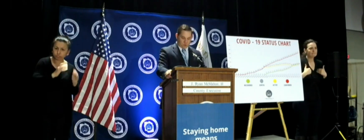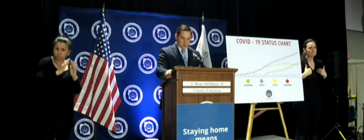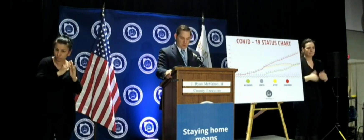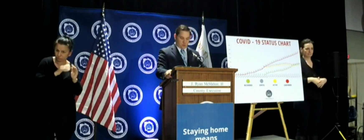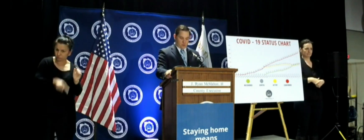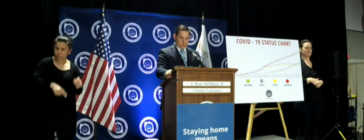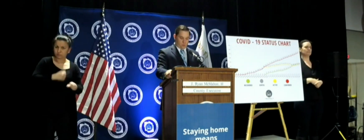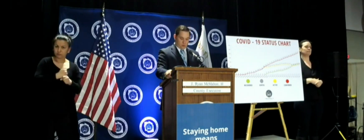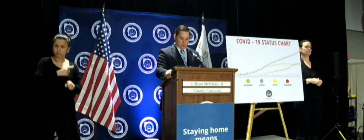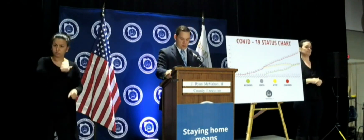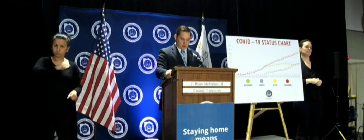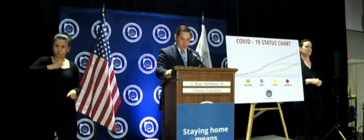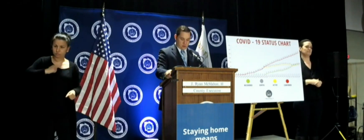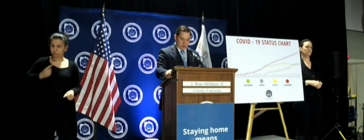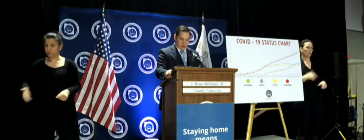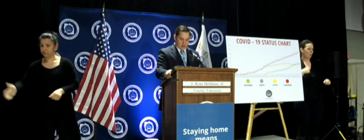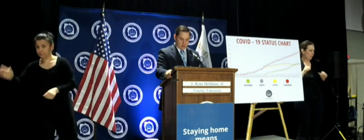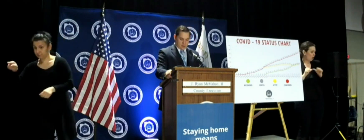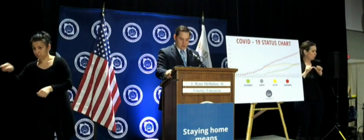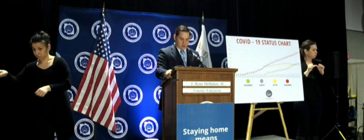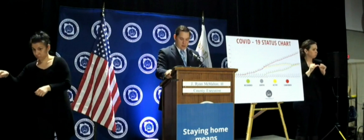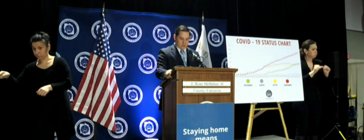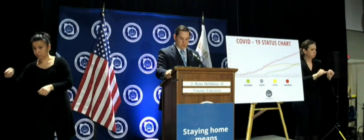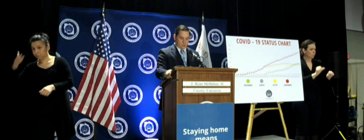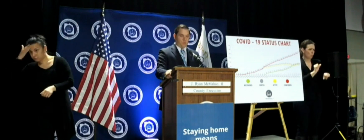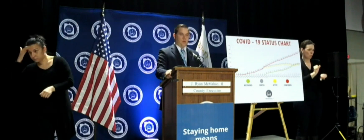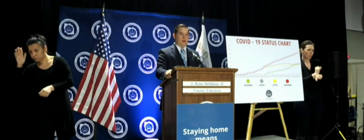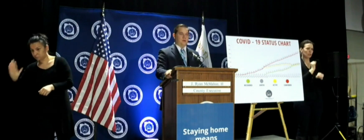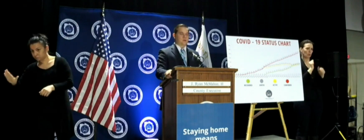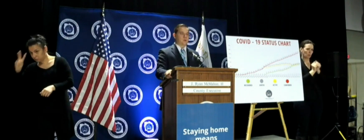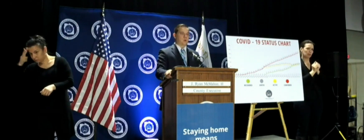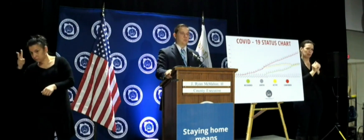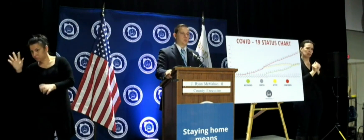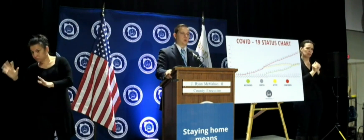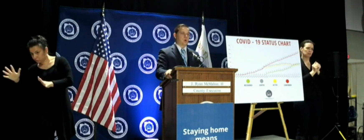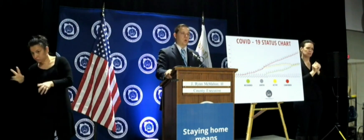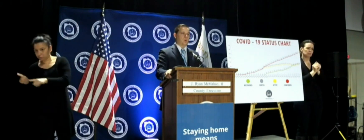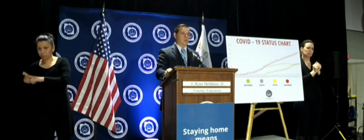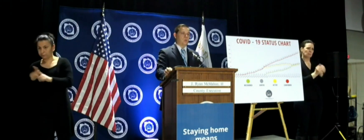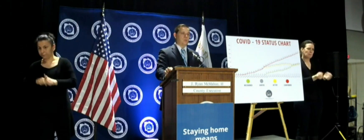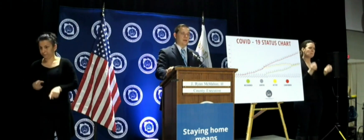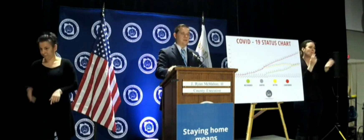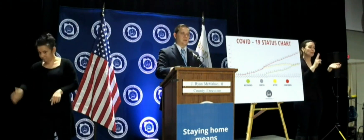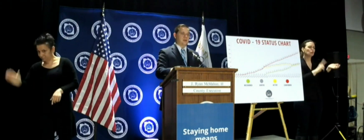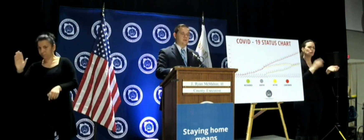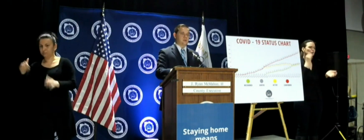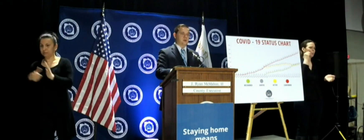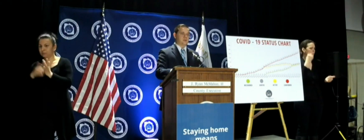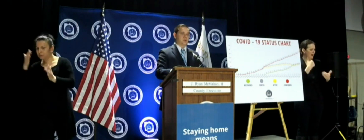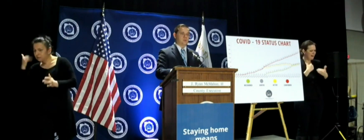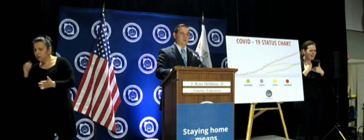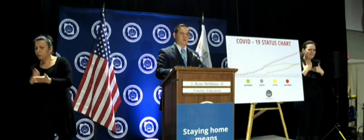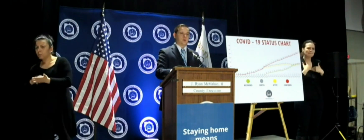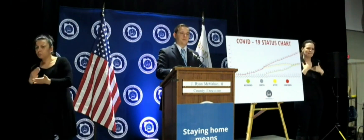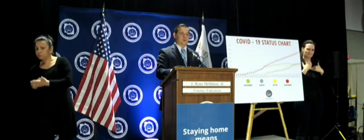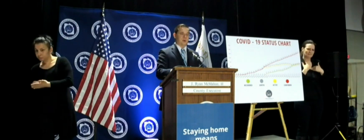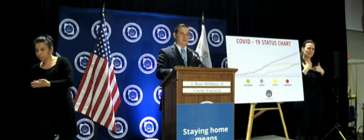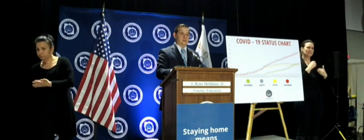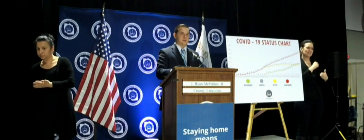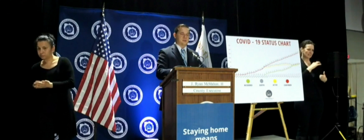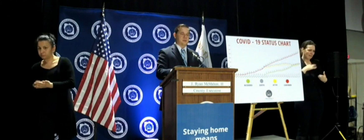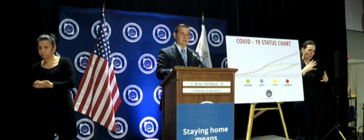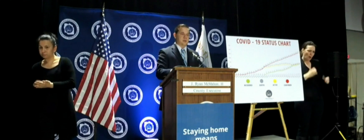we're doing, and we're going to be working on why nursing homes. We know with positive cases in nursing homes, they don't come